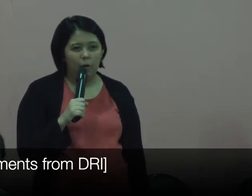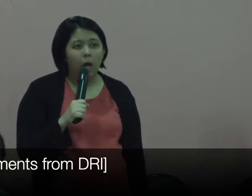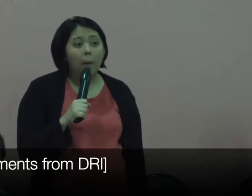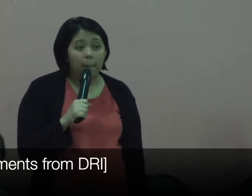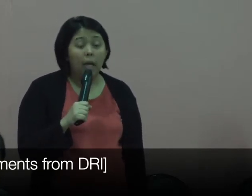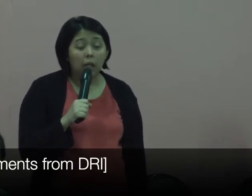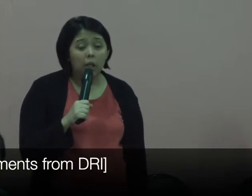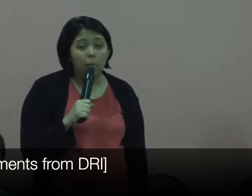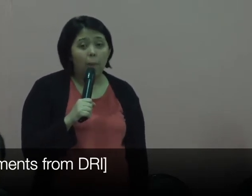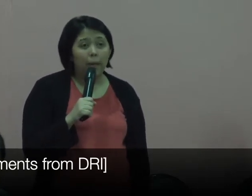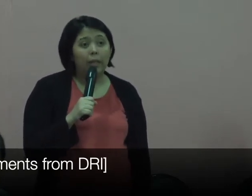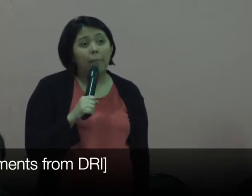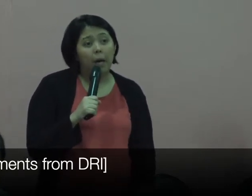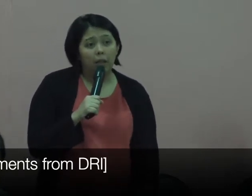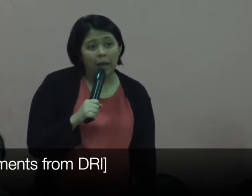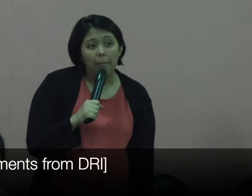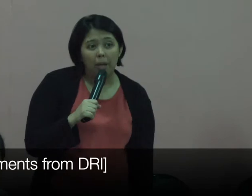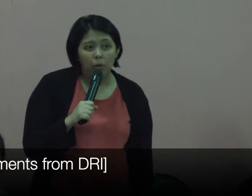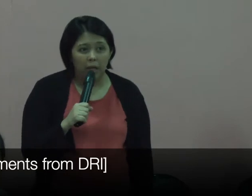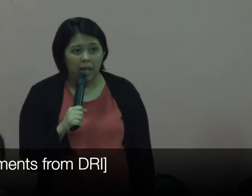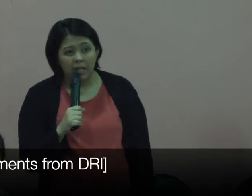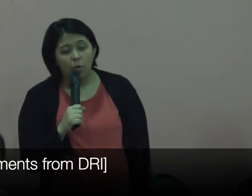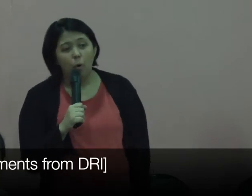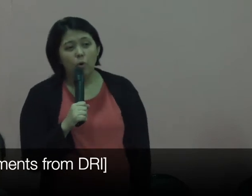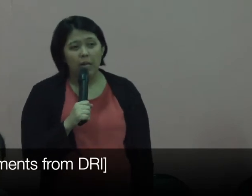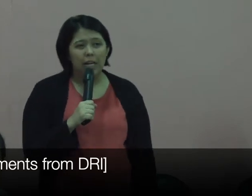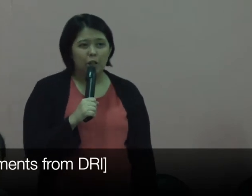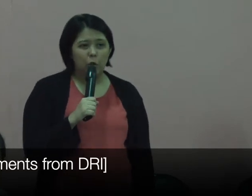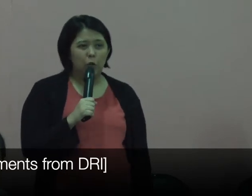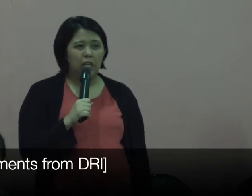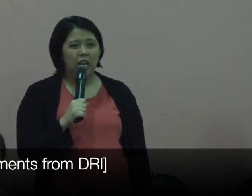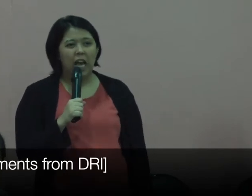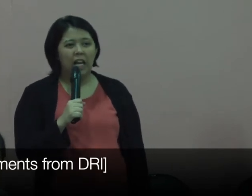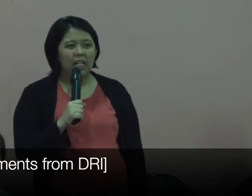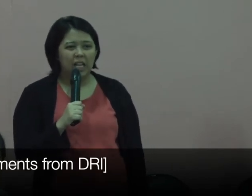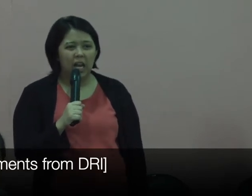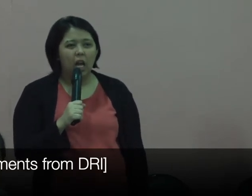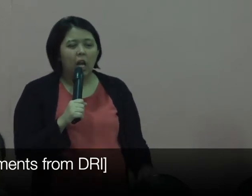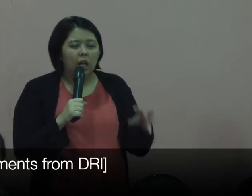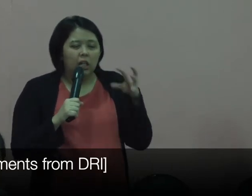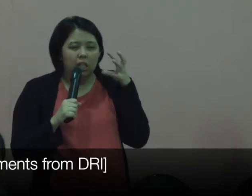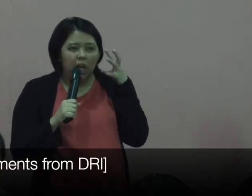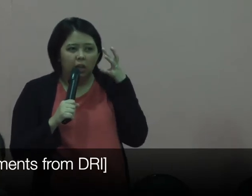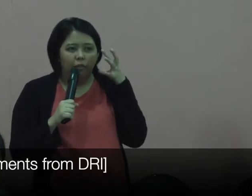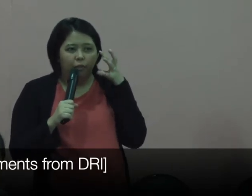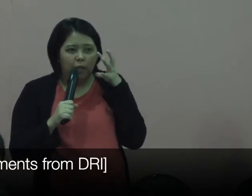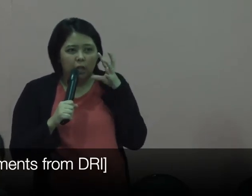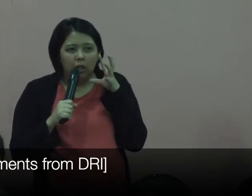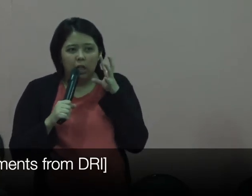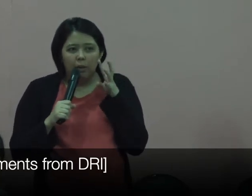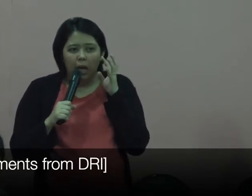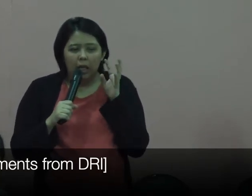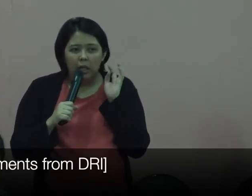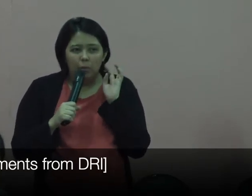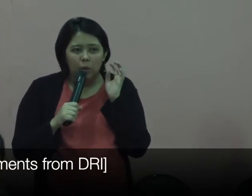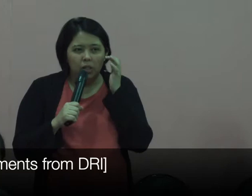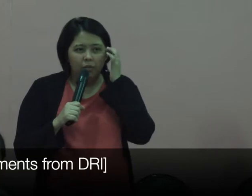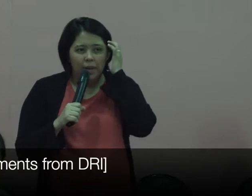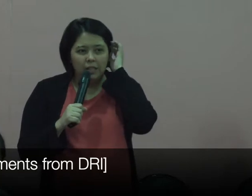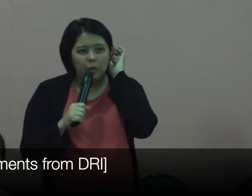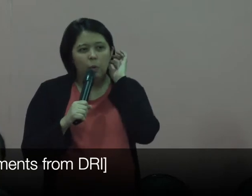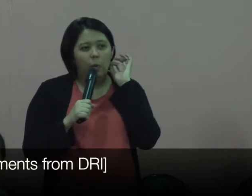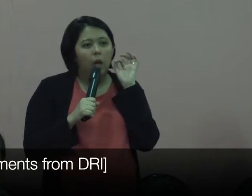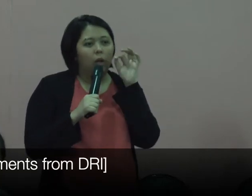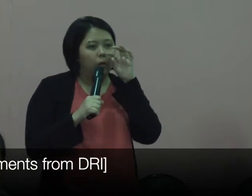it. Pero makikita mo kapag tama yung naitatanong mo kung talagang yun yung nangyayari. Kasi there's a lot of fear na nakikita mo